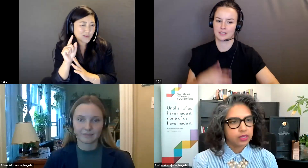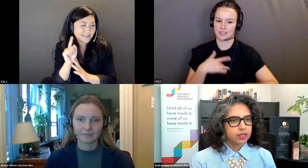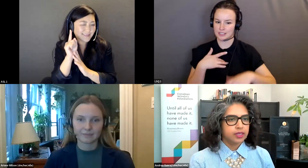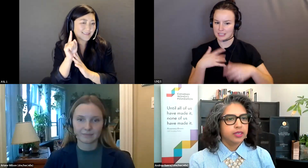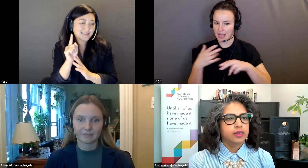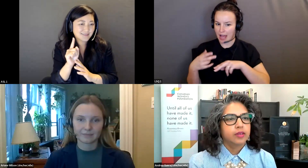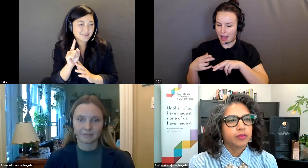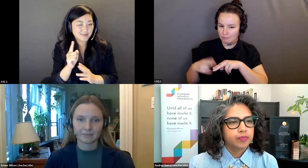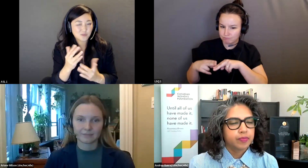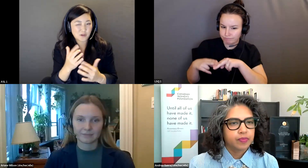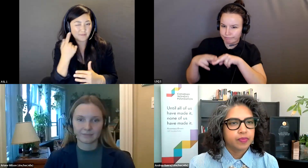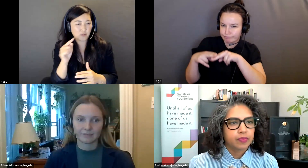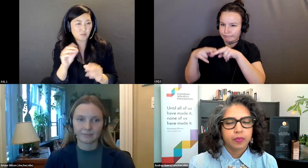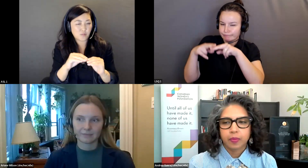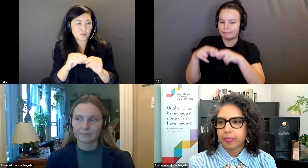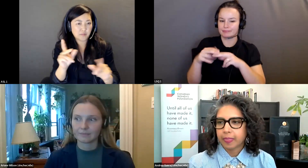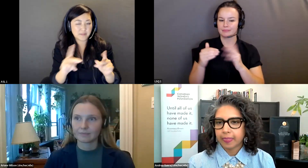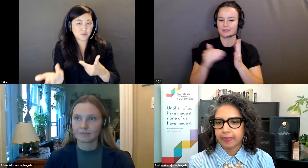so.